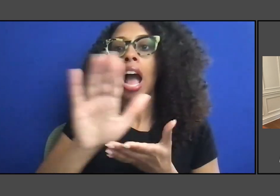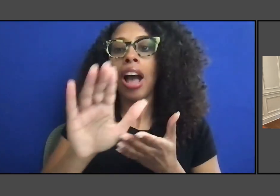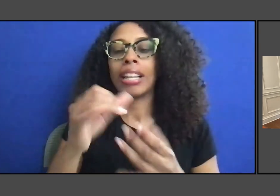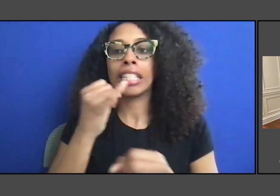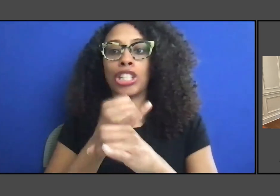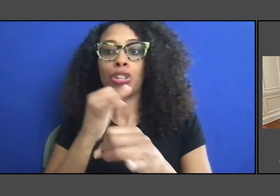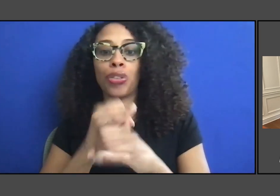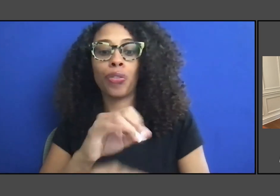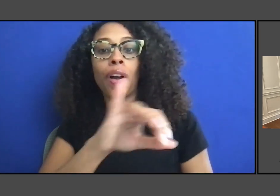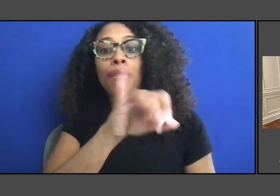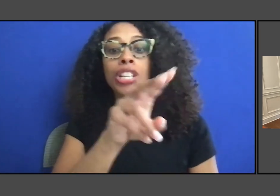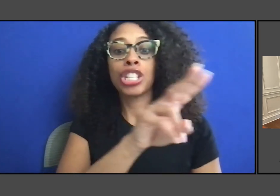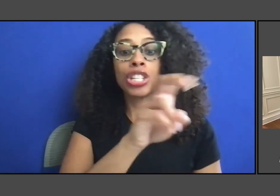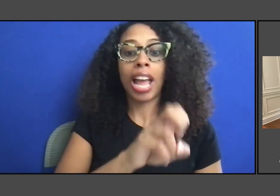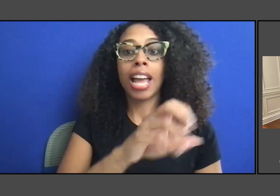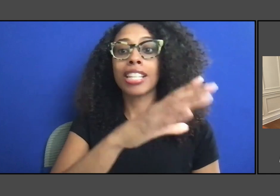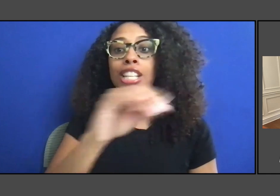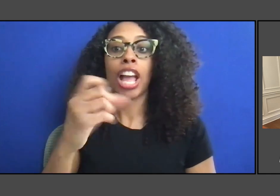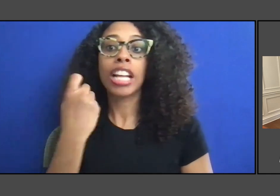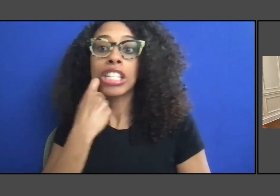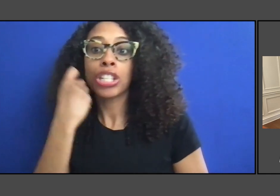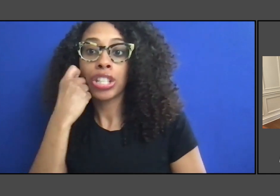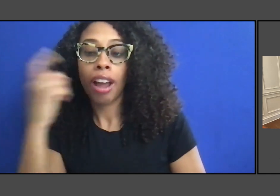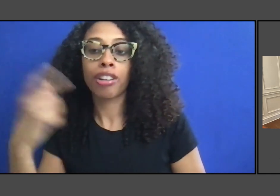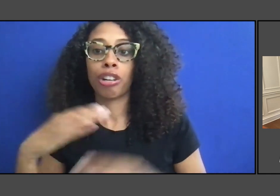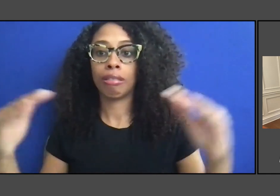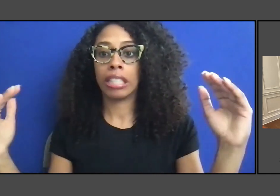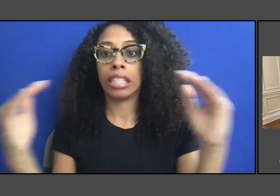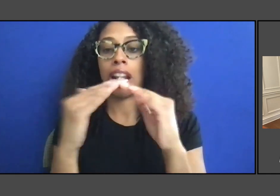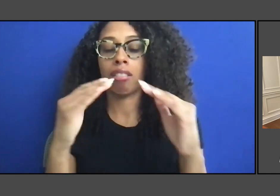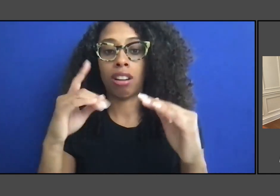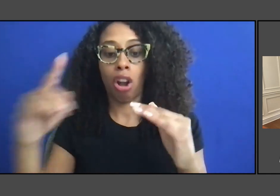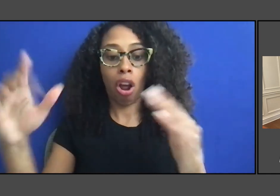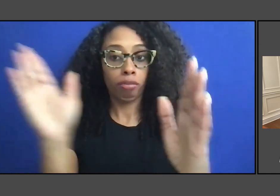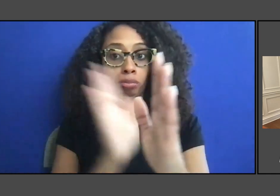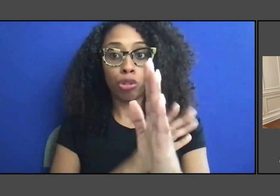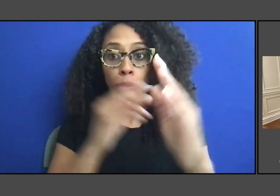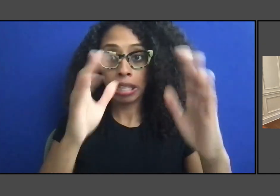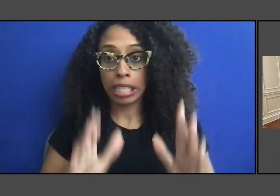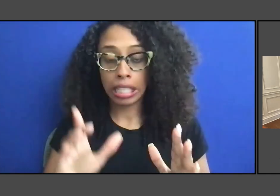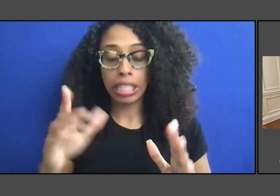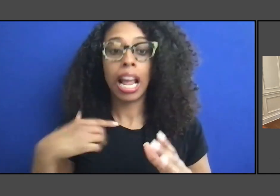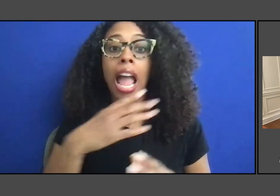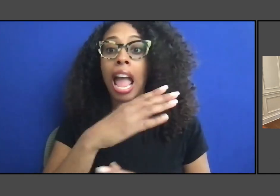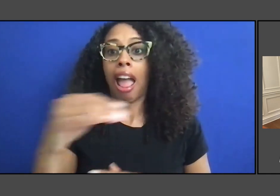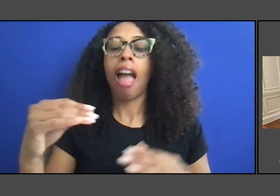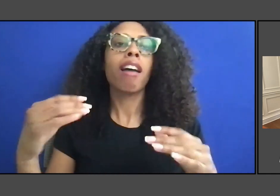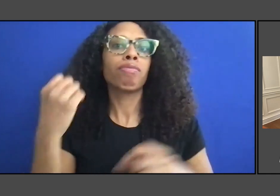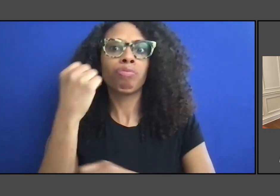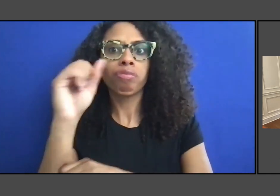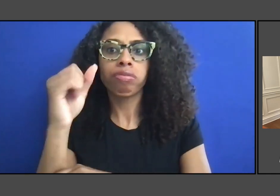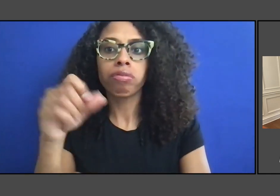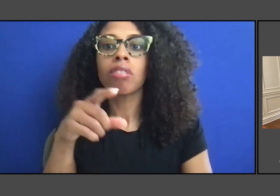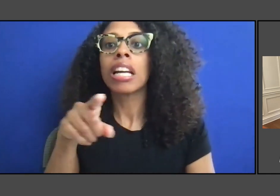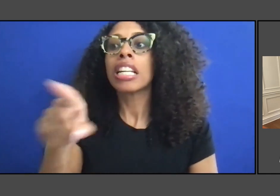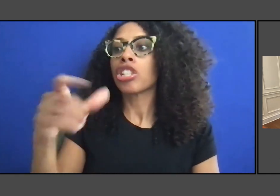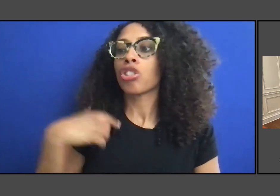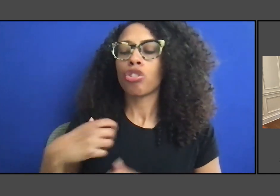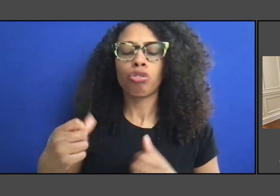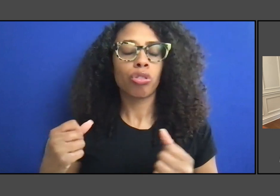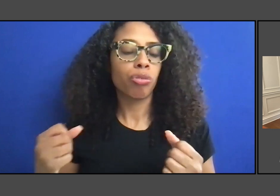Her musicianship and advocacy have earned her an NEA Jazz Masters Fellowship, a Guggenheim Fellowship, 6